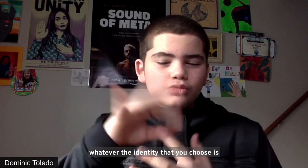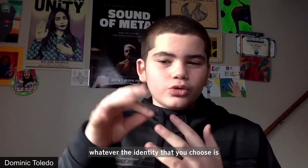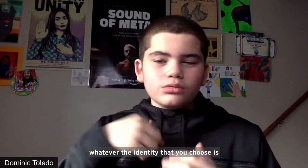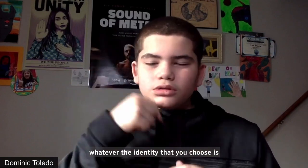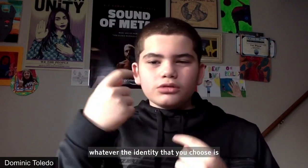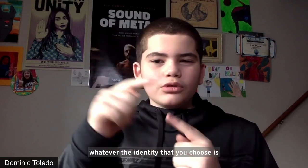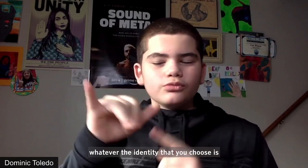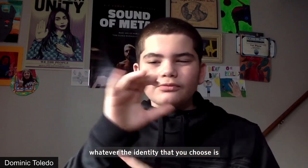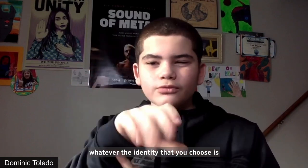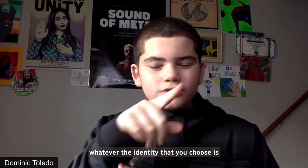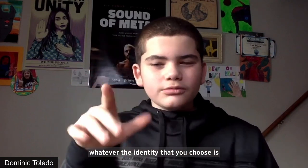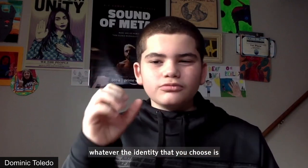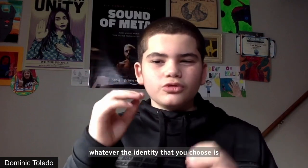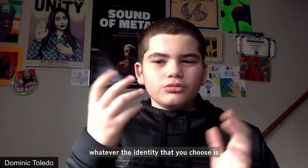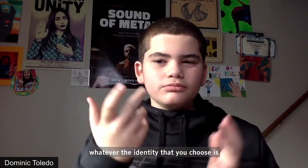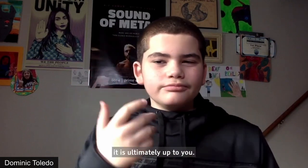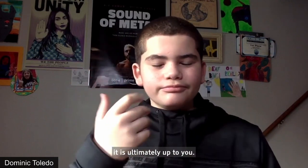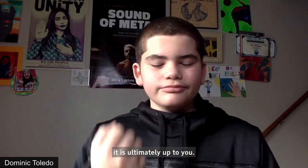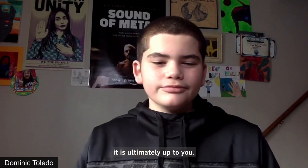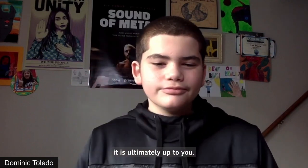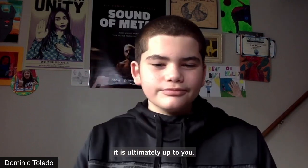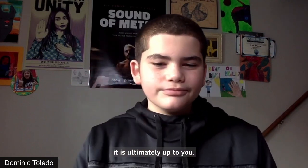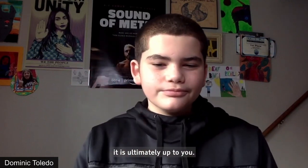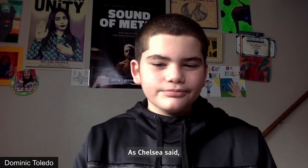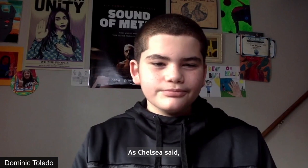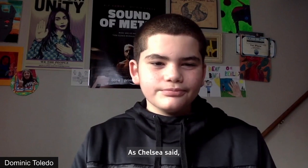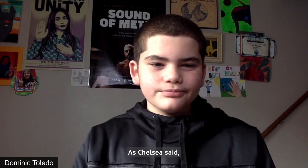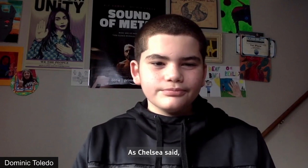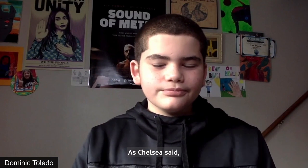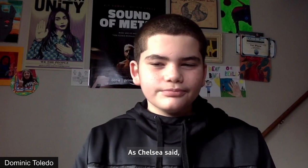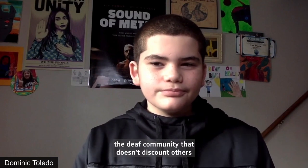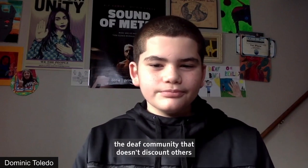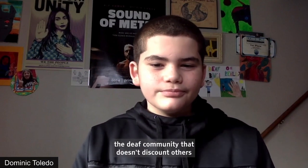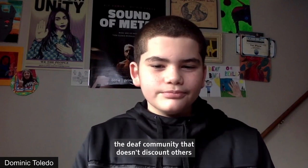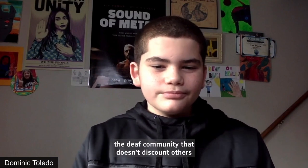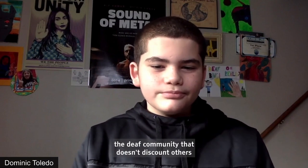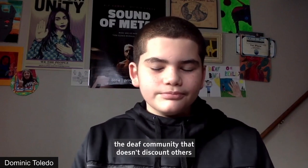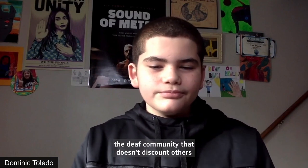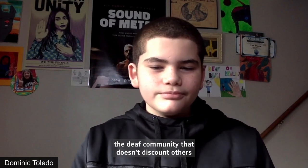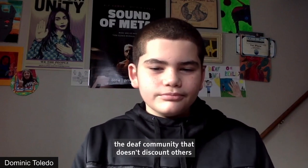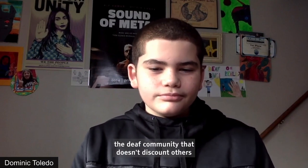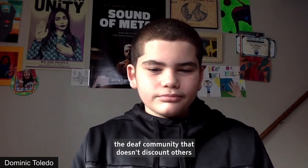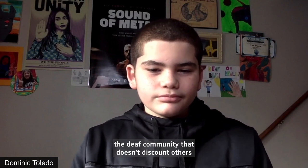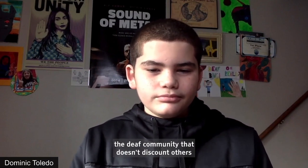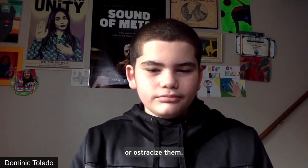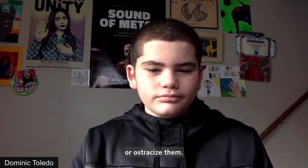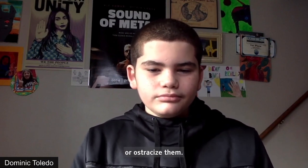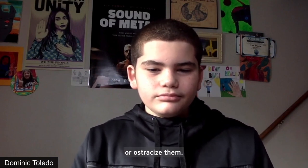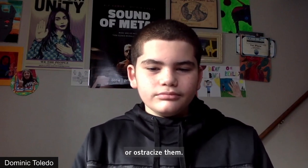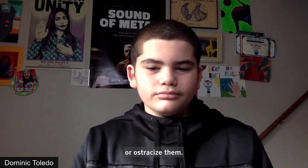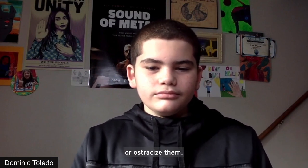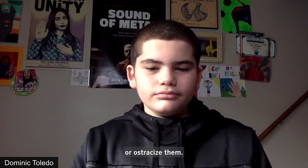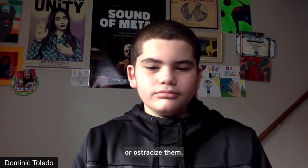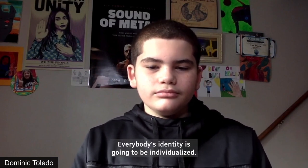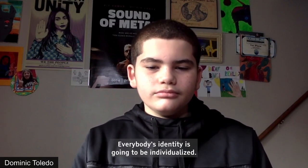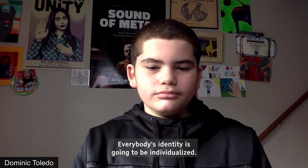or not, whatever the identity that you choose is, it is ultimately up to you. As Chelsea said, the deaf community doesn't discount others or ostracize